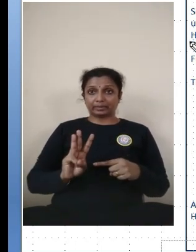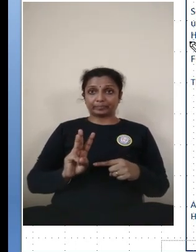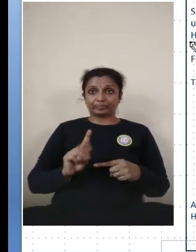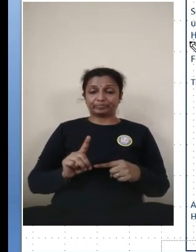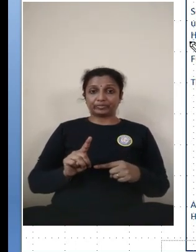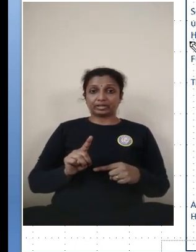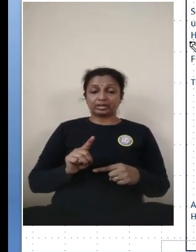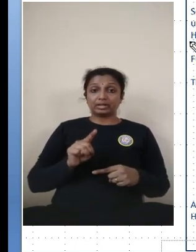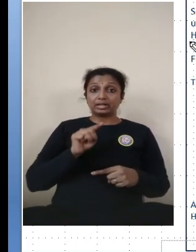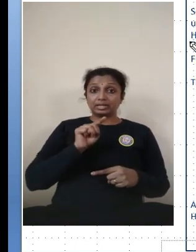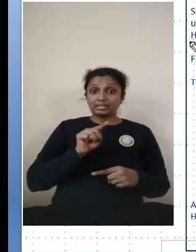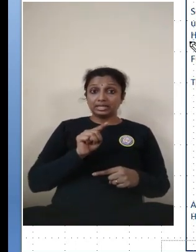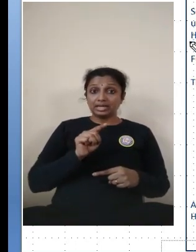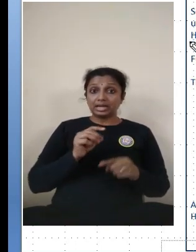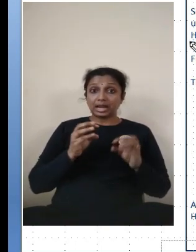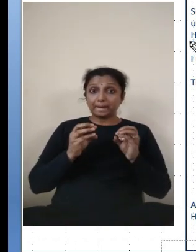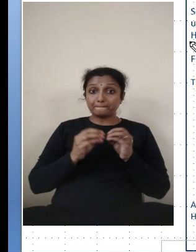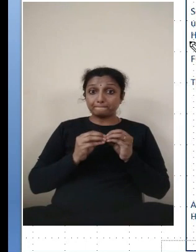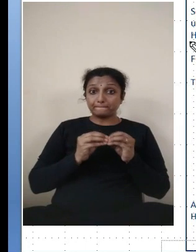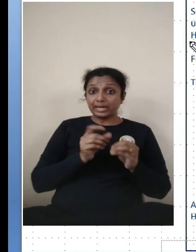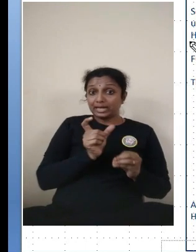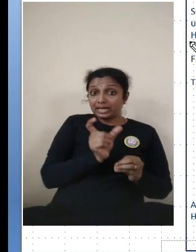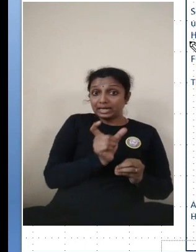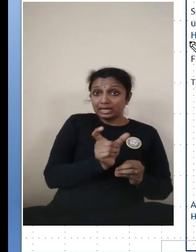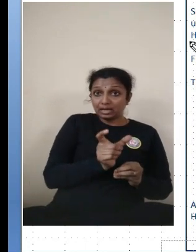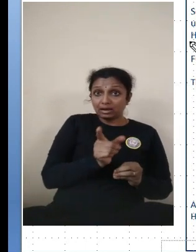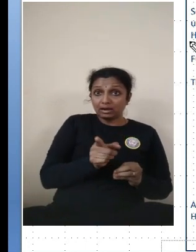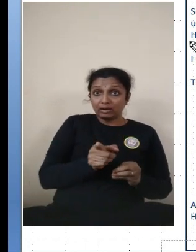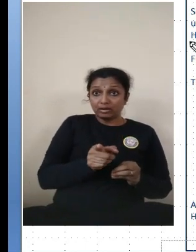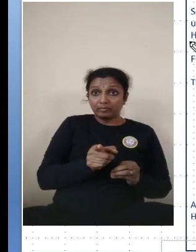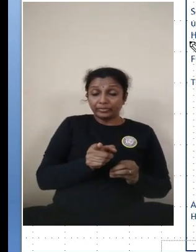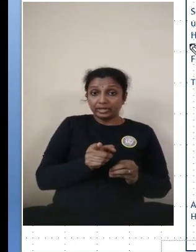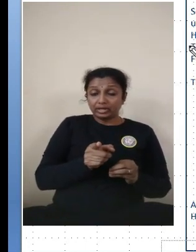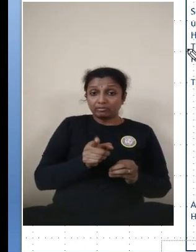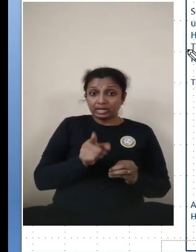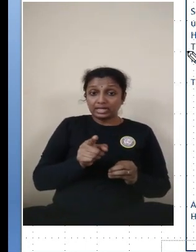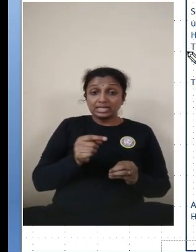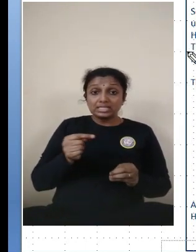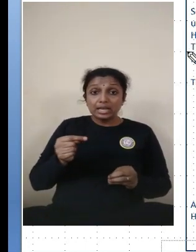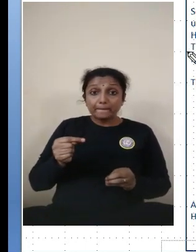2, b is equal to minus 7, c is equal to plus 3.